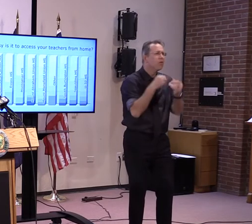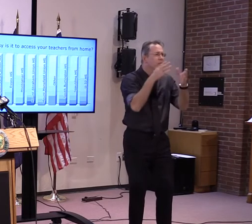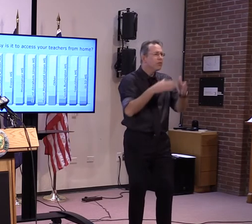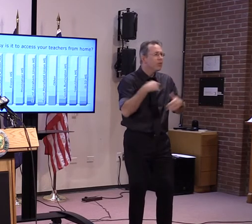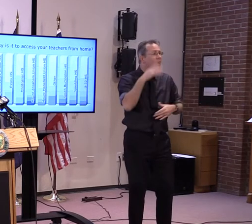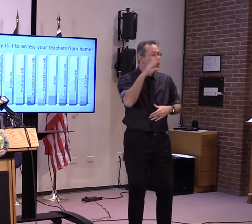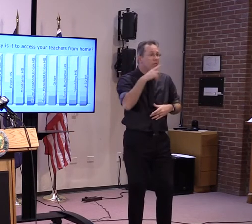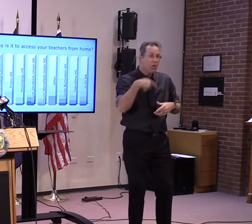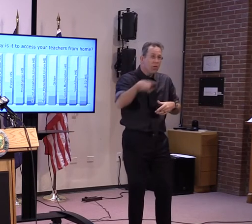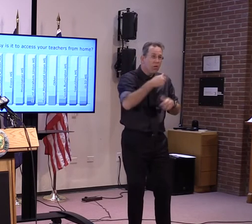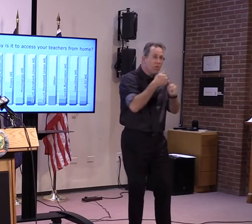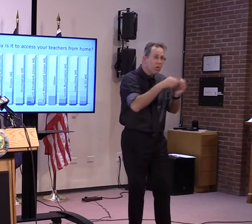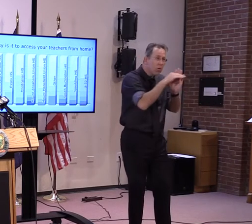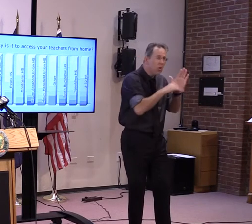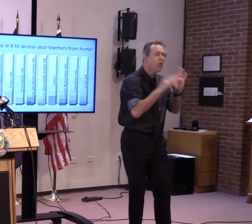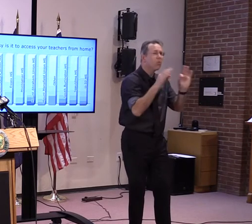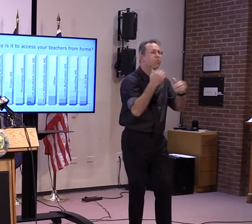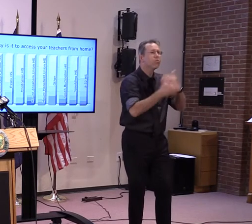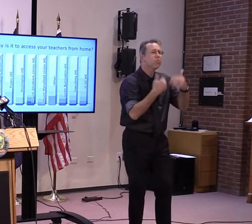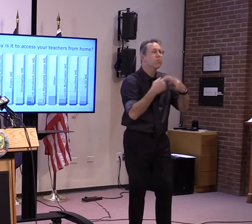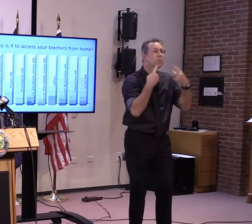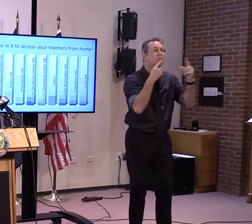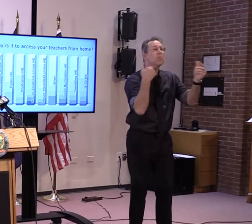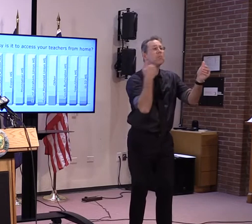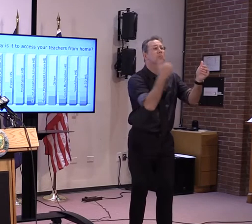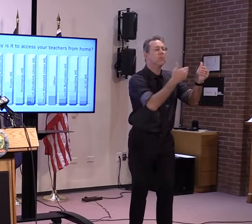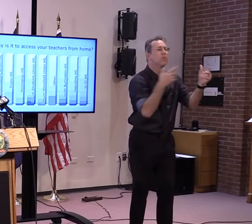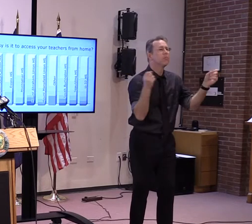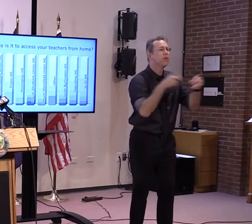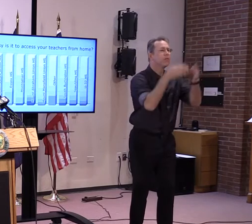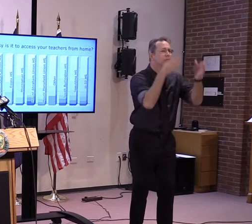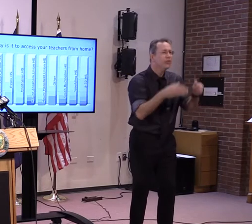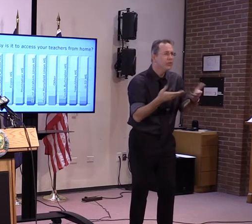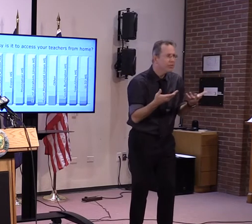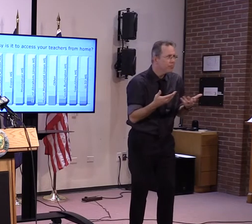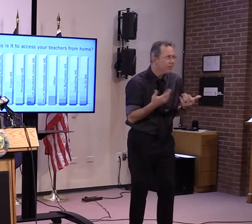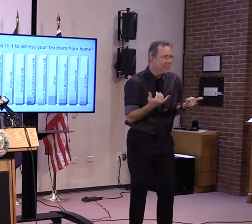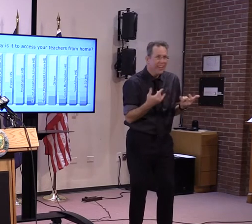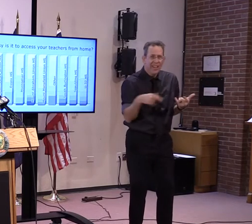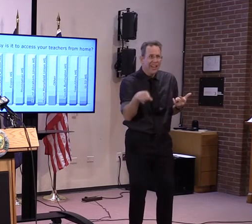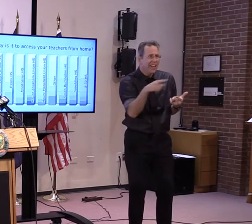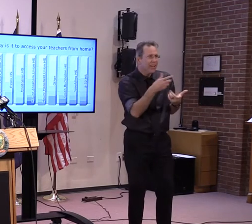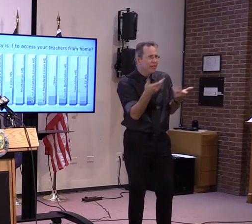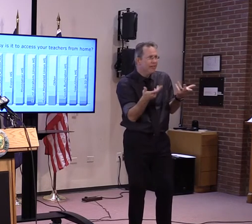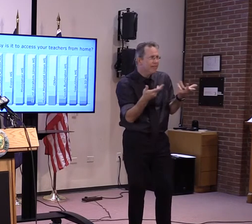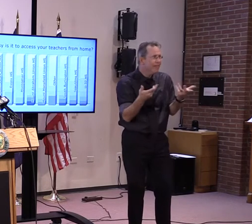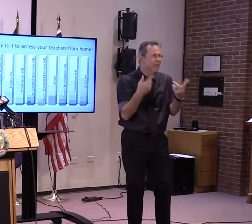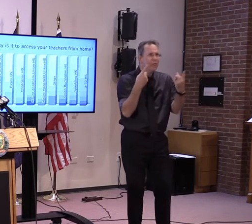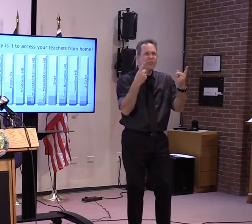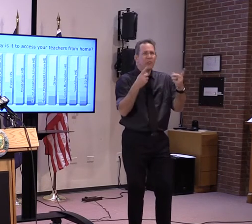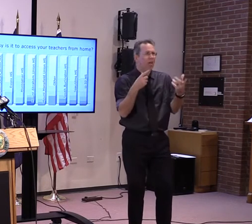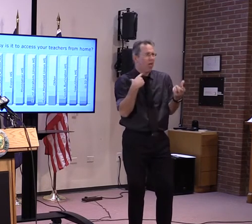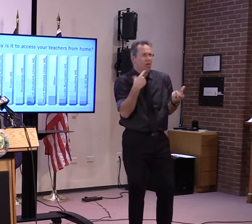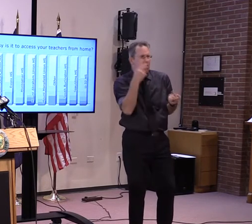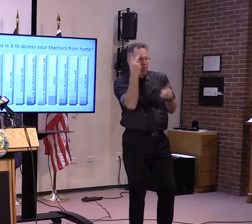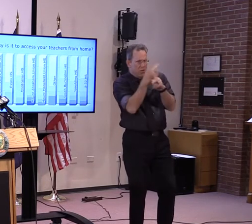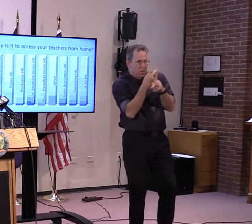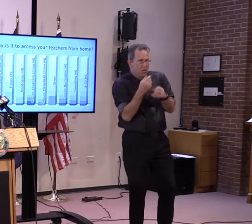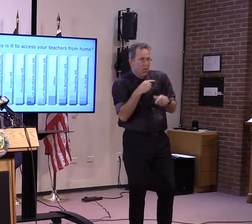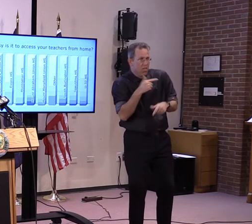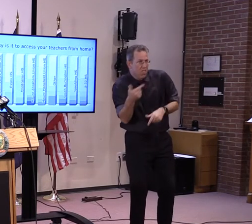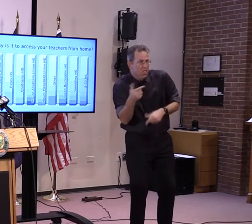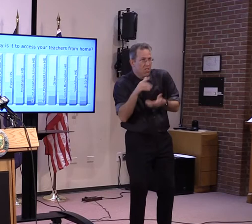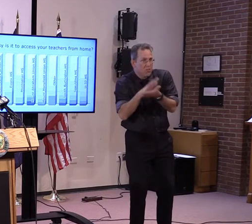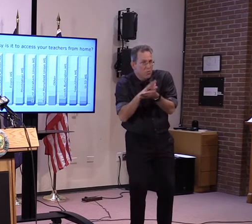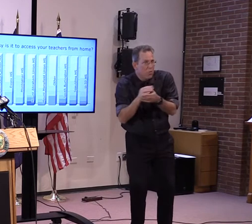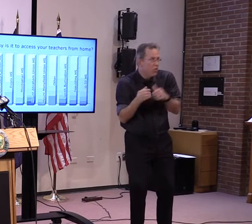feel like this is hard, like I don't know if I can juggle all of this, and I was talking that I did a month ago finally be graded.